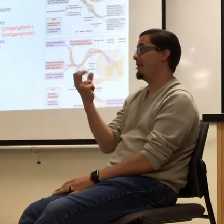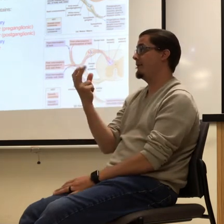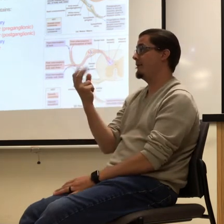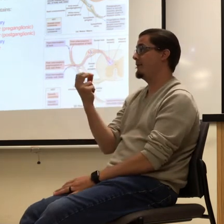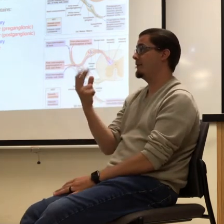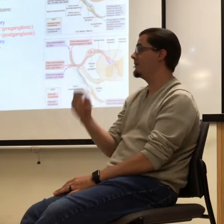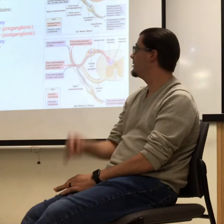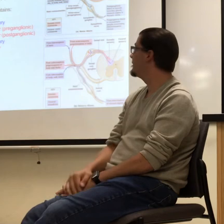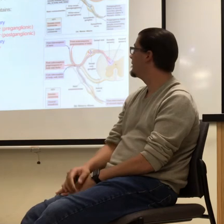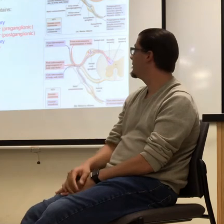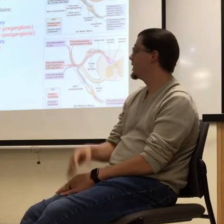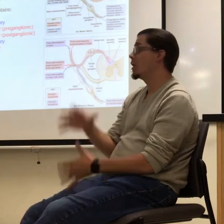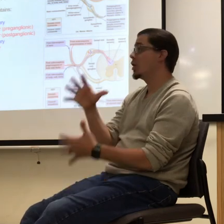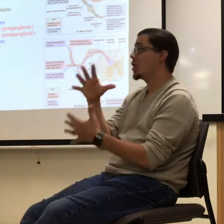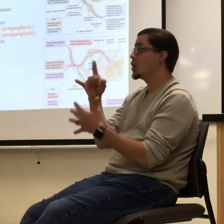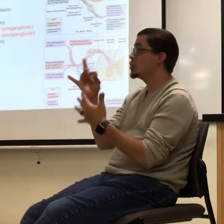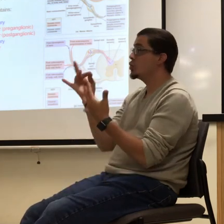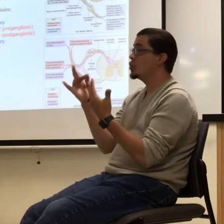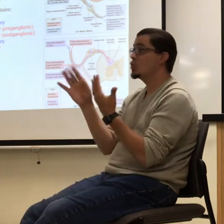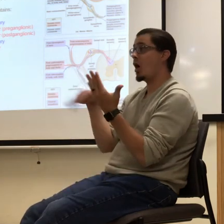12, choose all that apply.